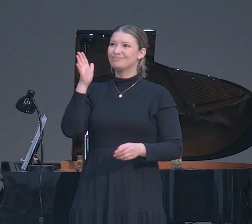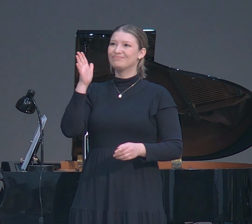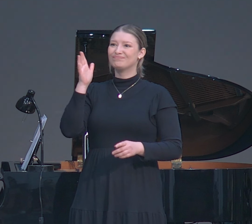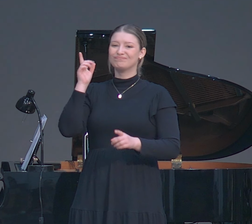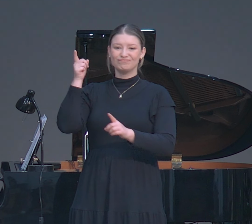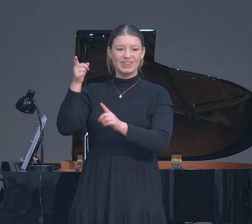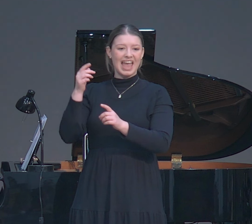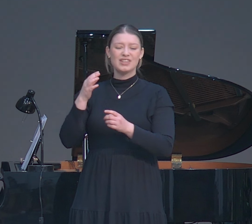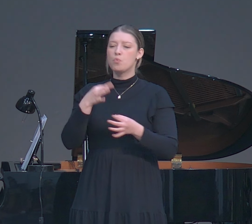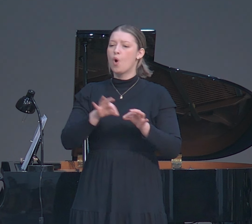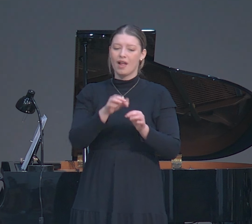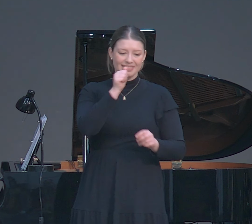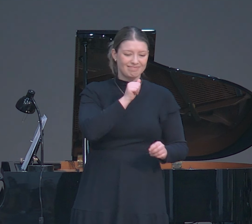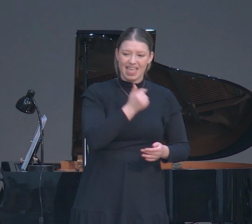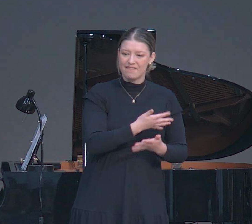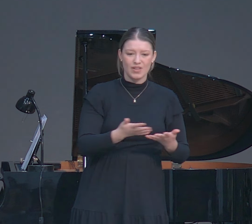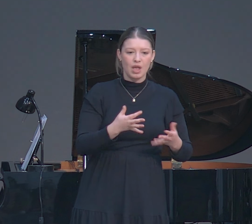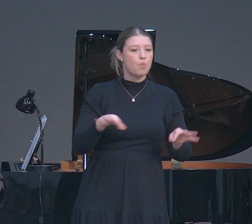You might be wondering,